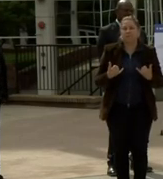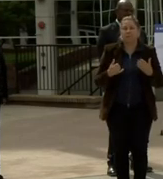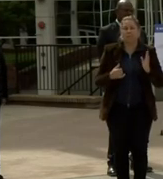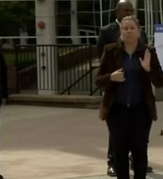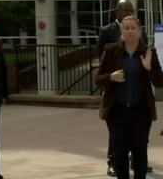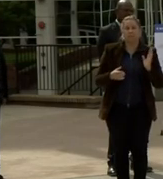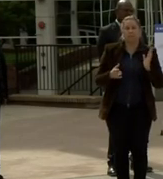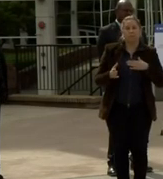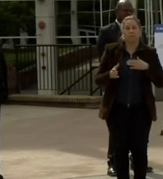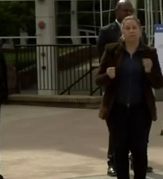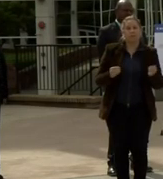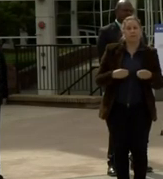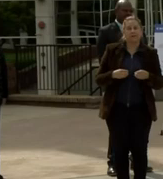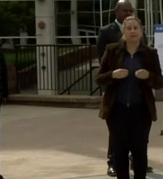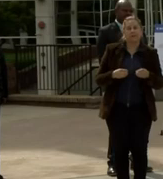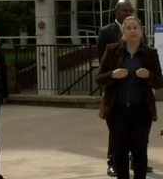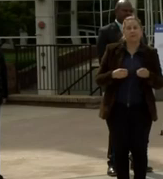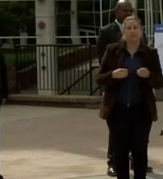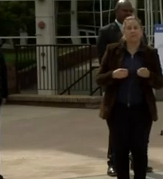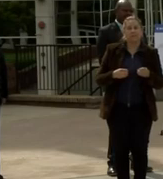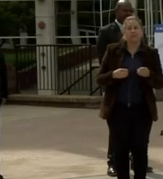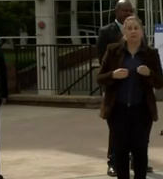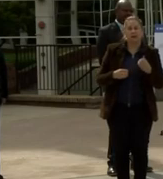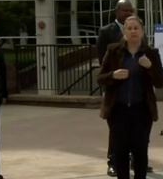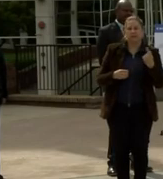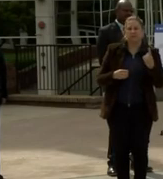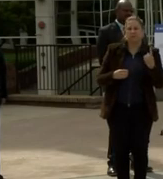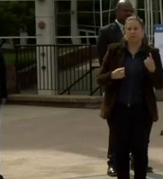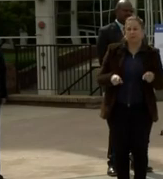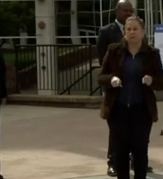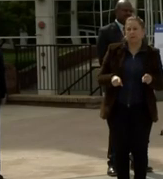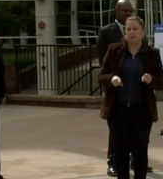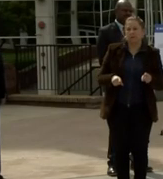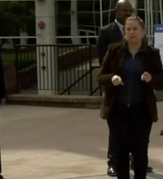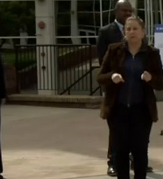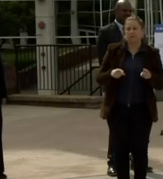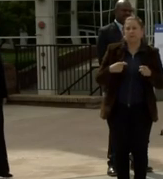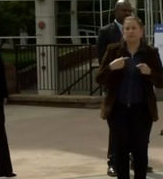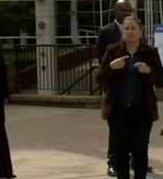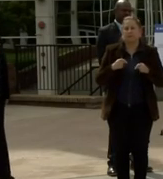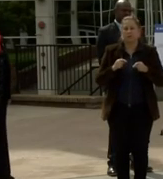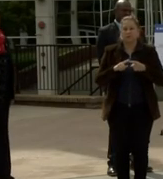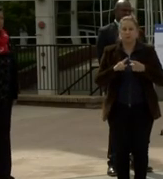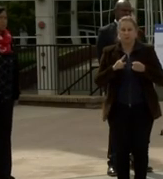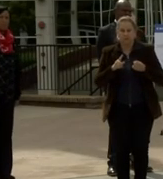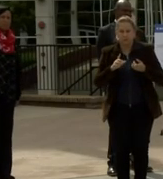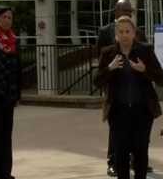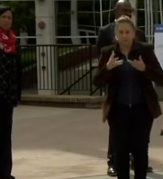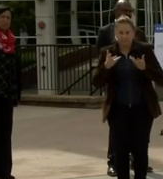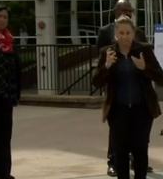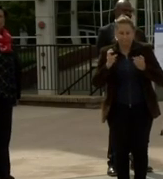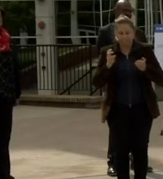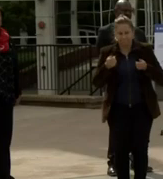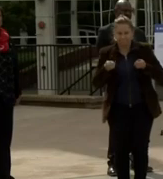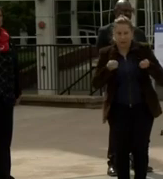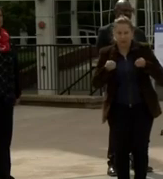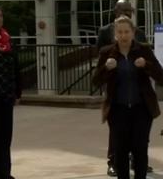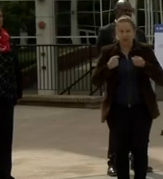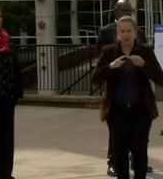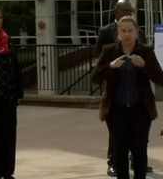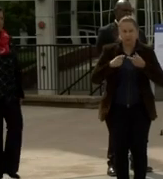that we're able to accommodate the process but still do it with the safety concerns and the public health concerns for our own